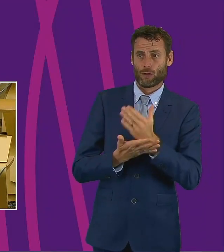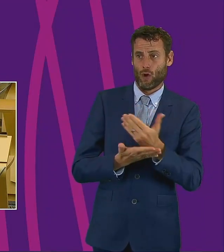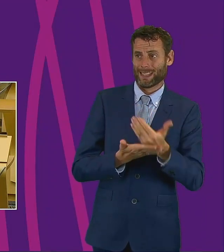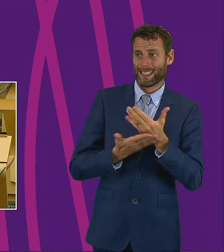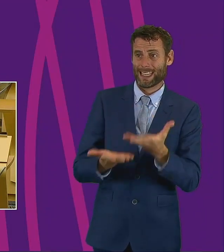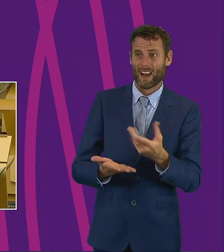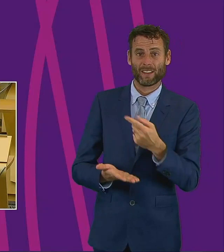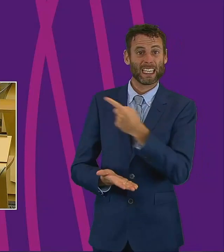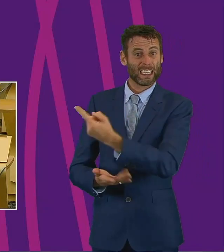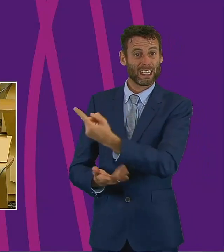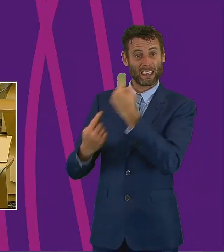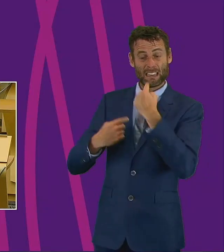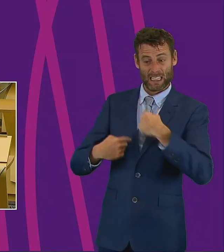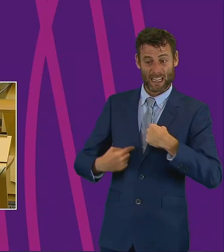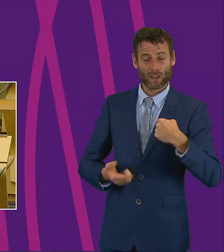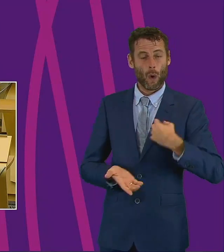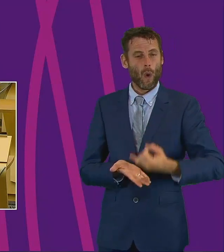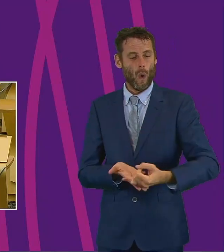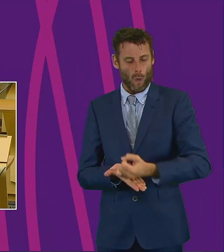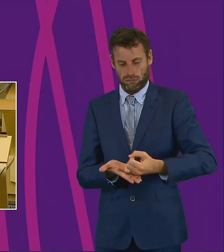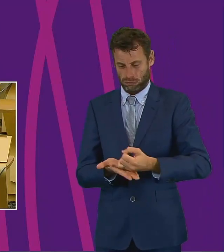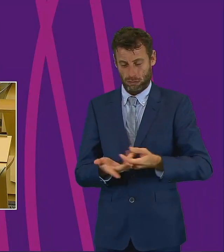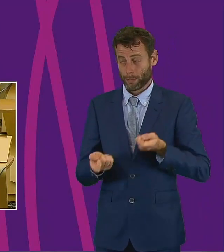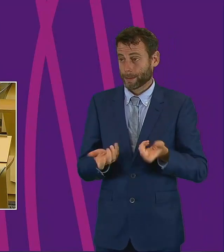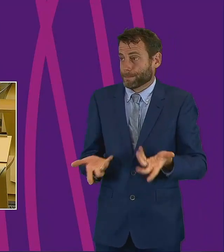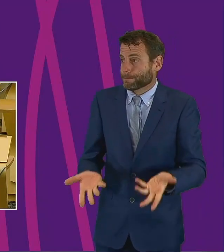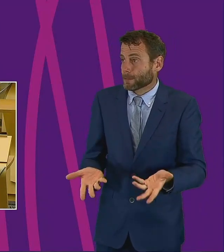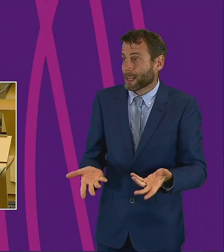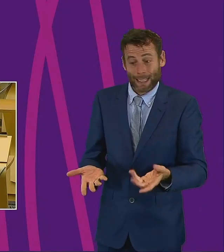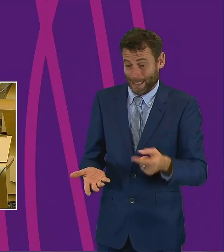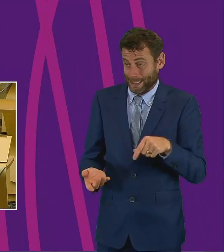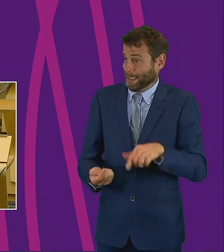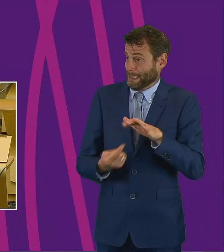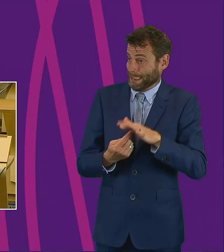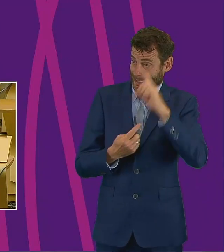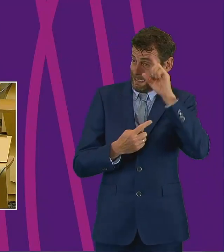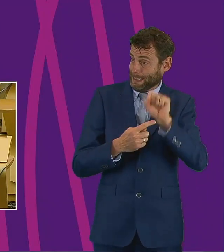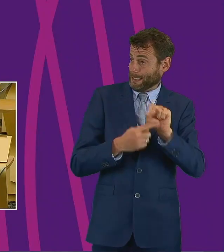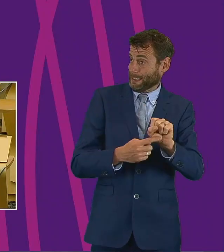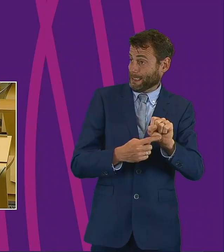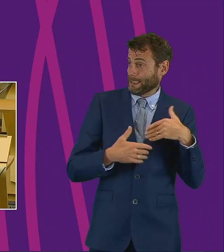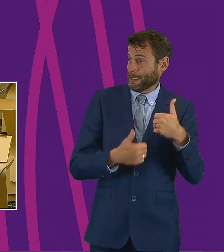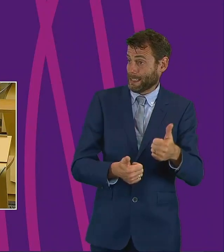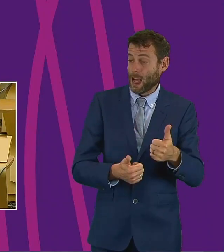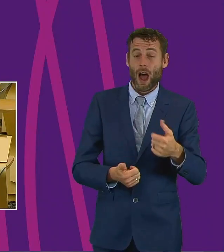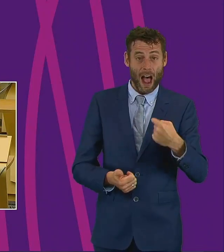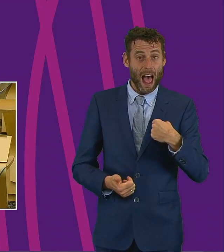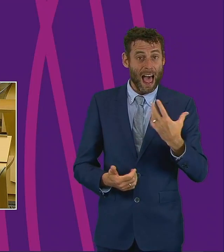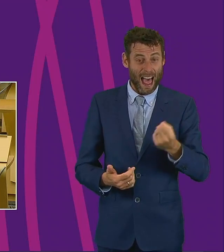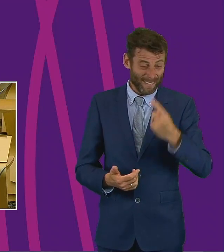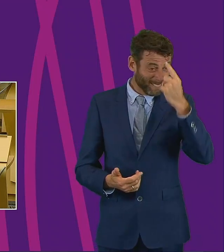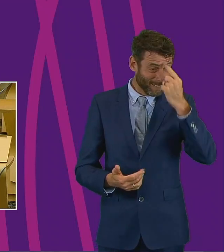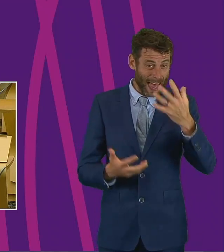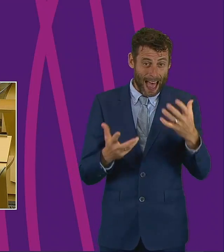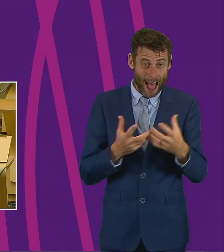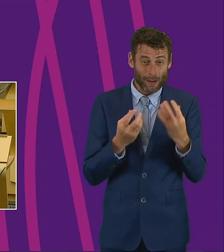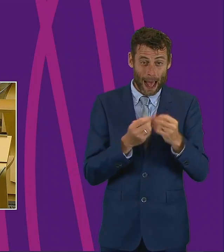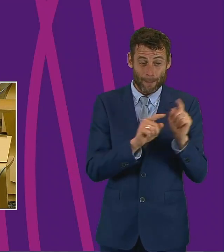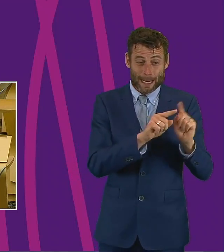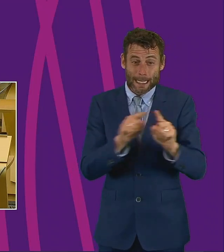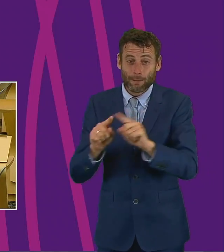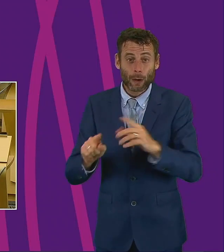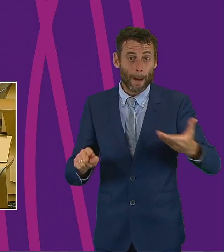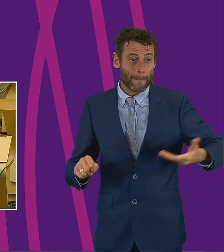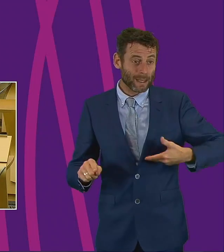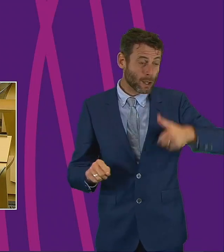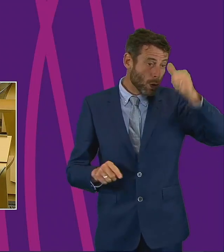the implications of these decisions for those who are affected and for businesses that are still not able to open at all or to operate to full capacity.